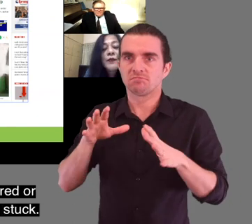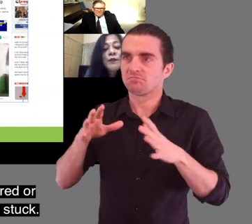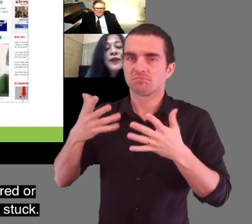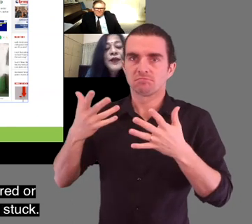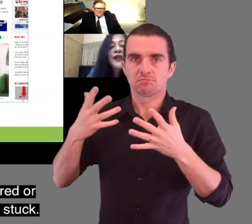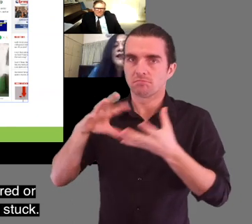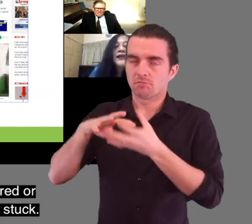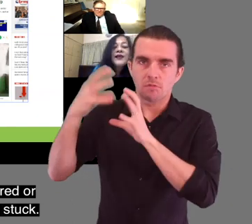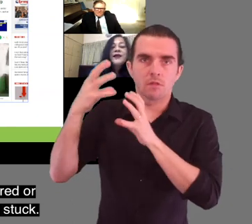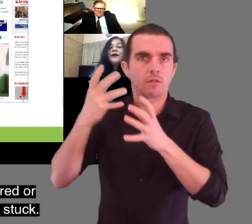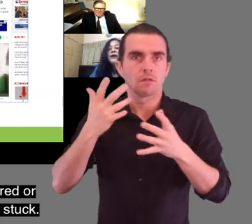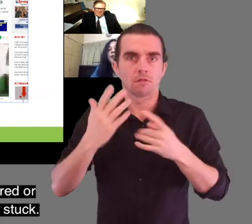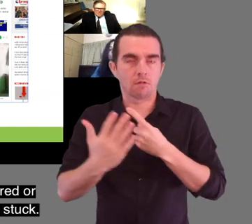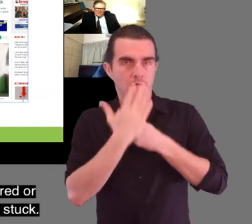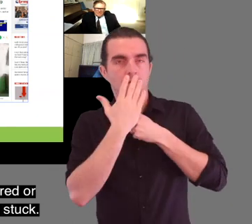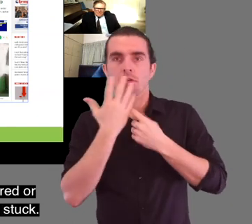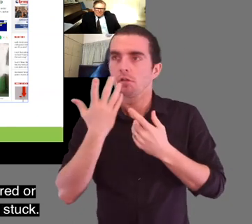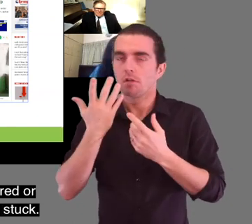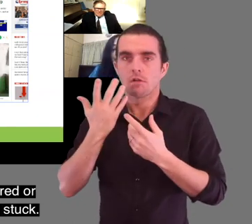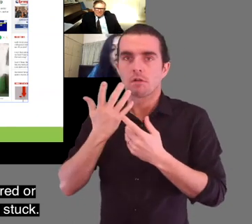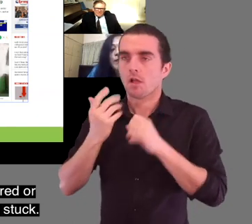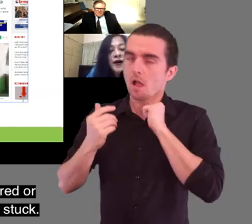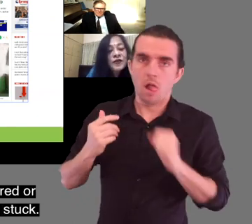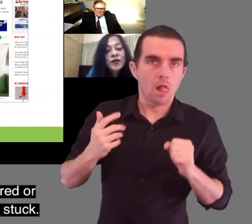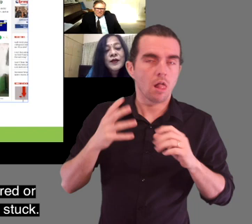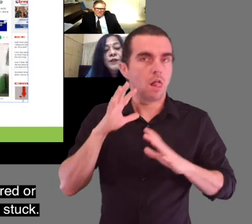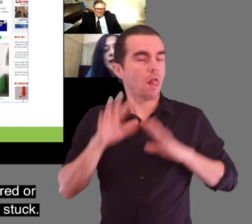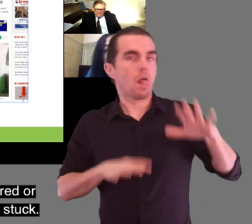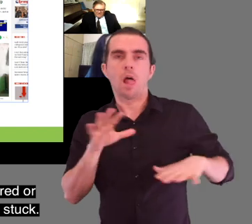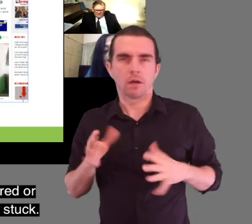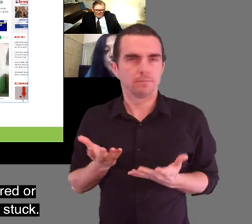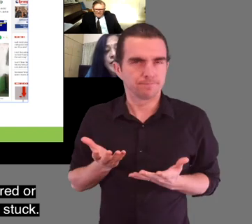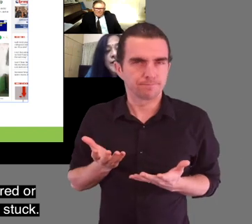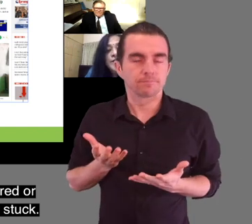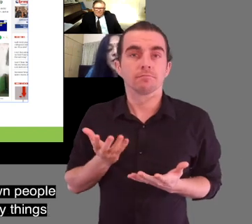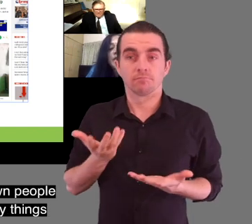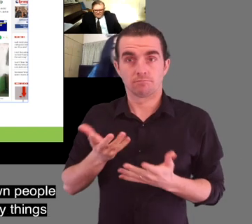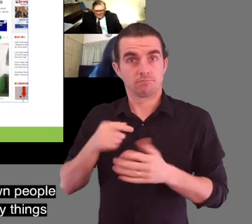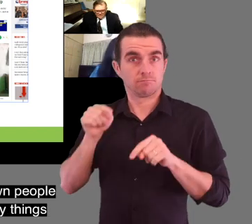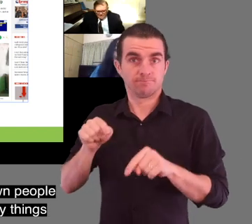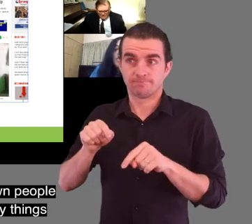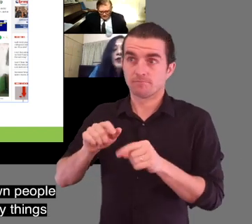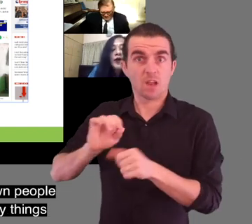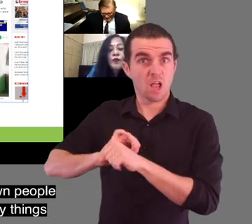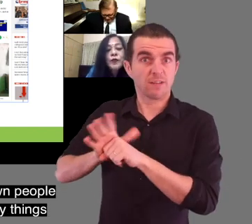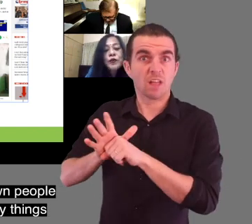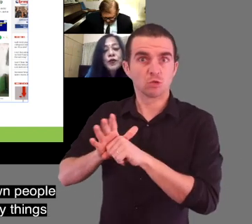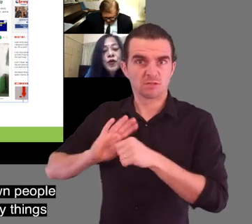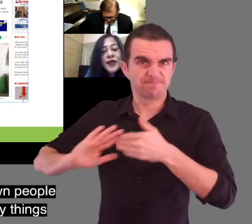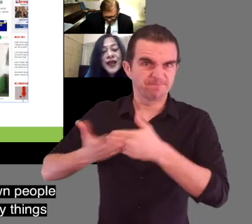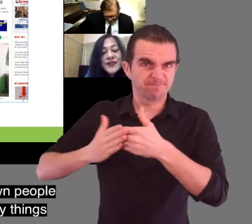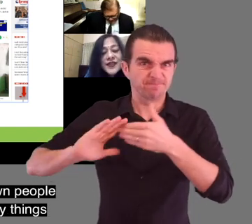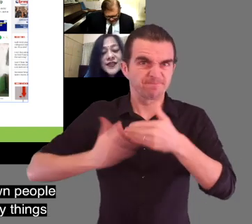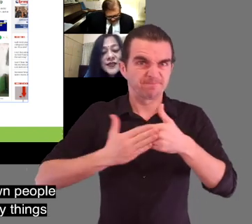was completely marred or barred or completely stopped. Because of the lockdown, people could